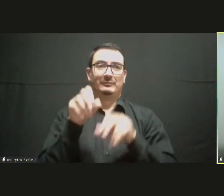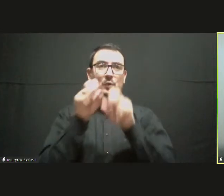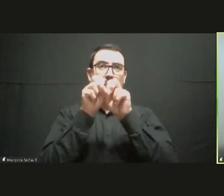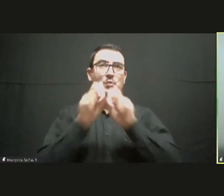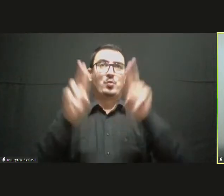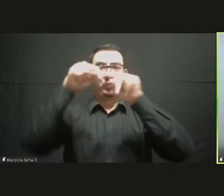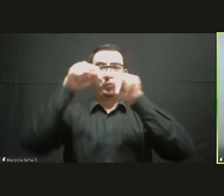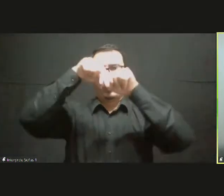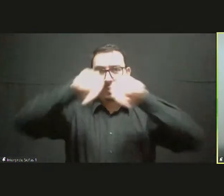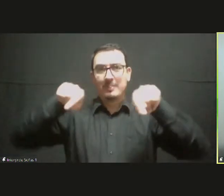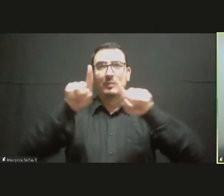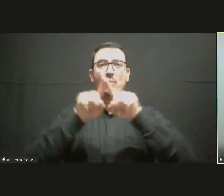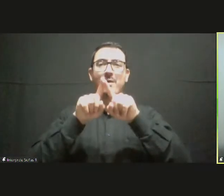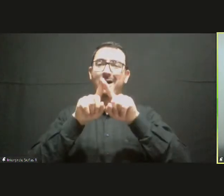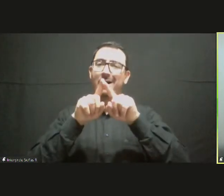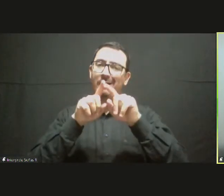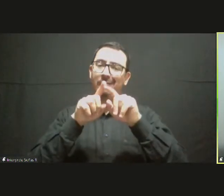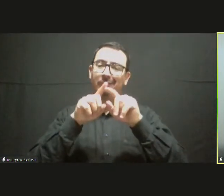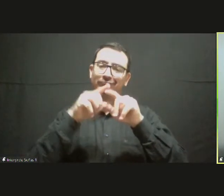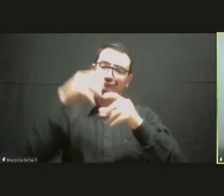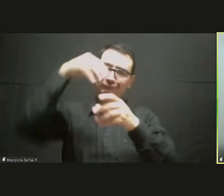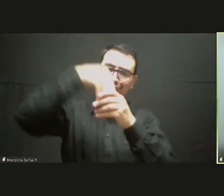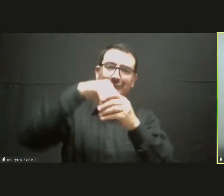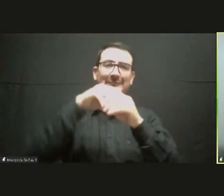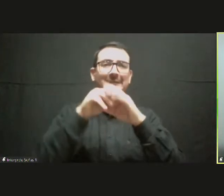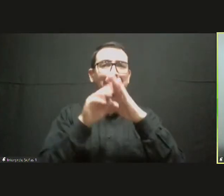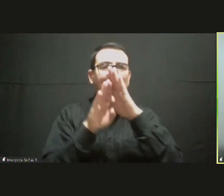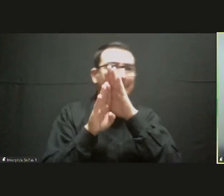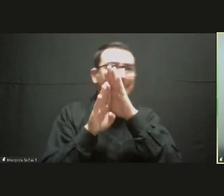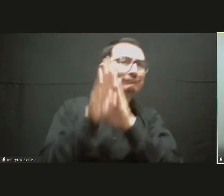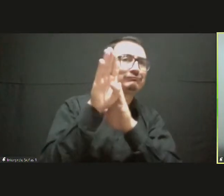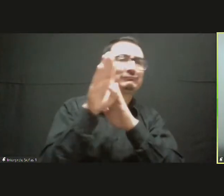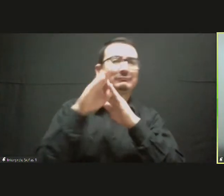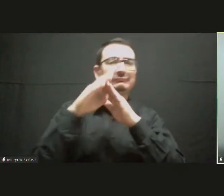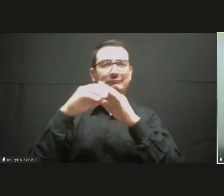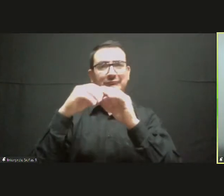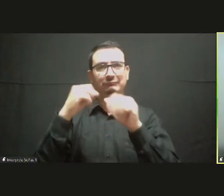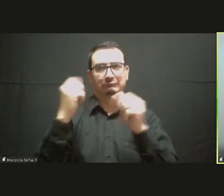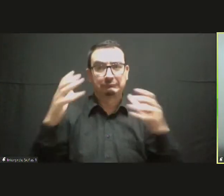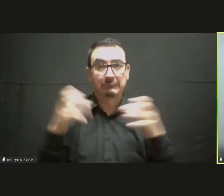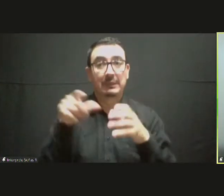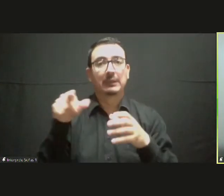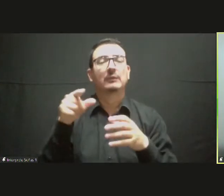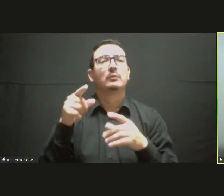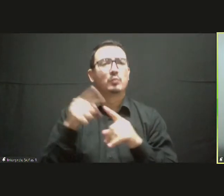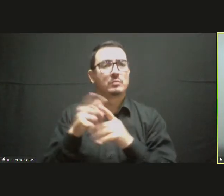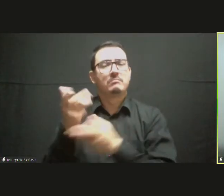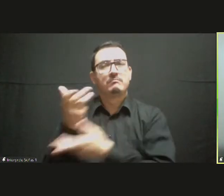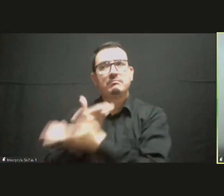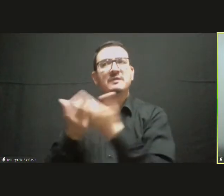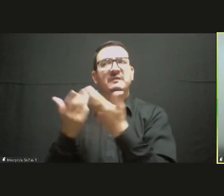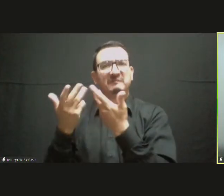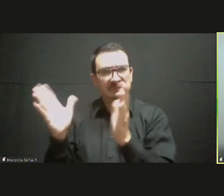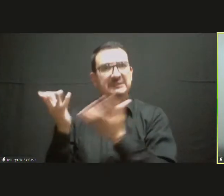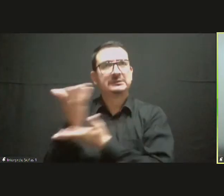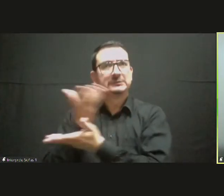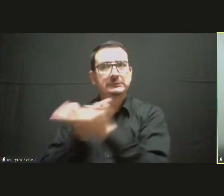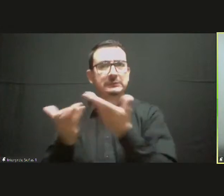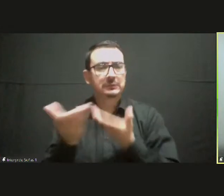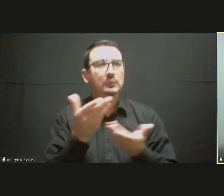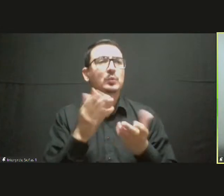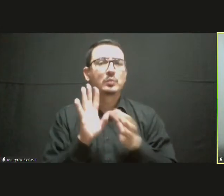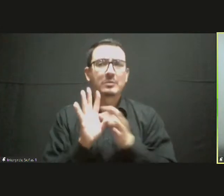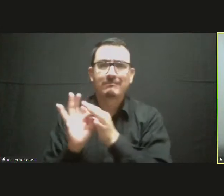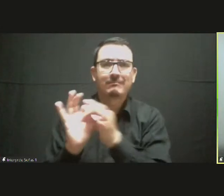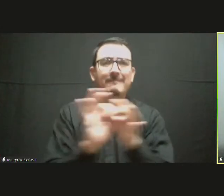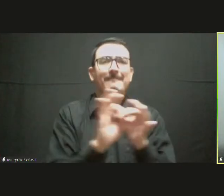to learn from each other so that we can rebuild a more dynamic and resilient tourism sector for the future. There can be no